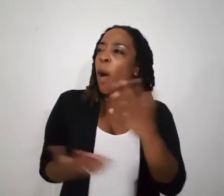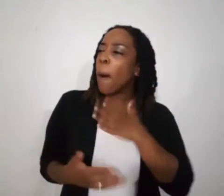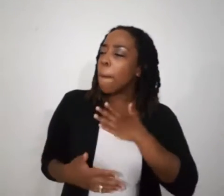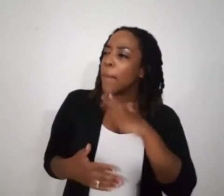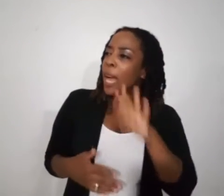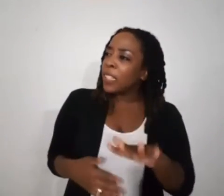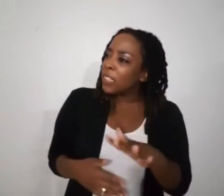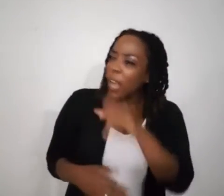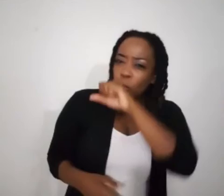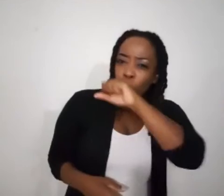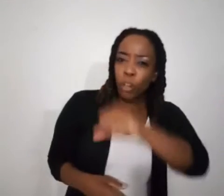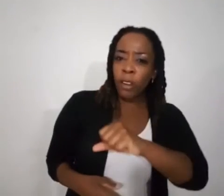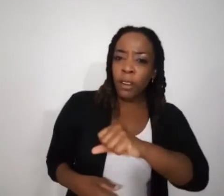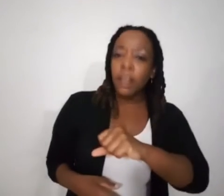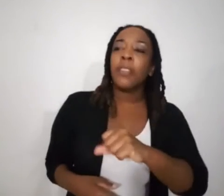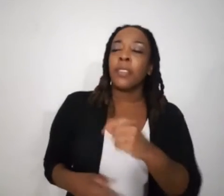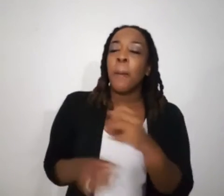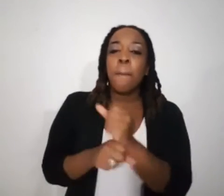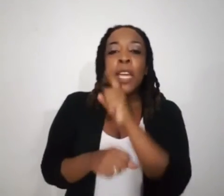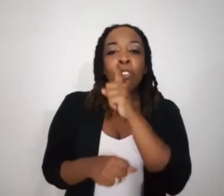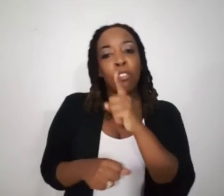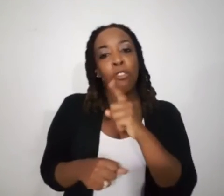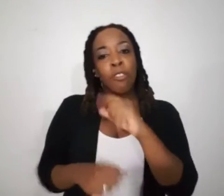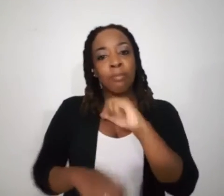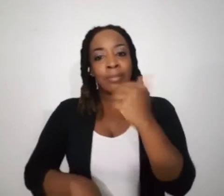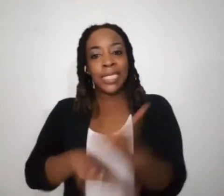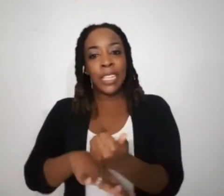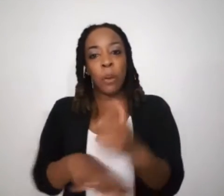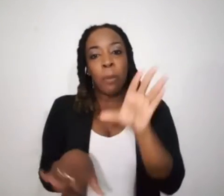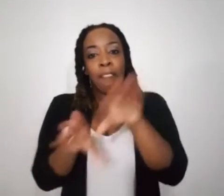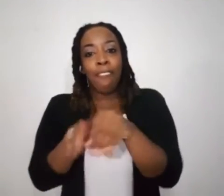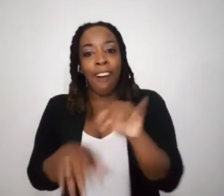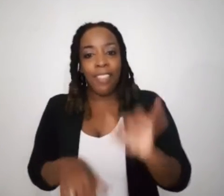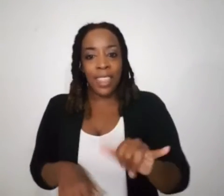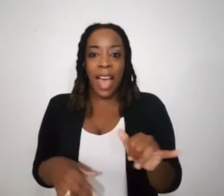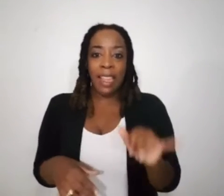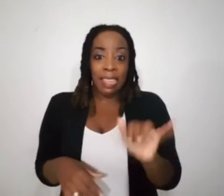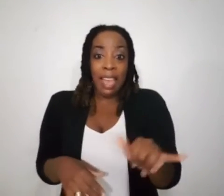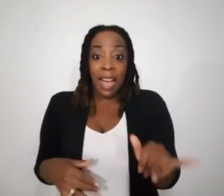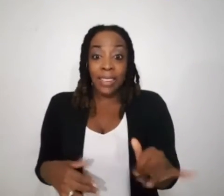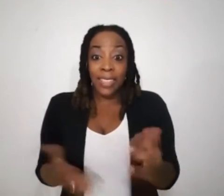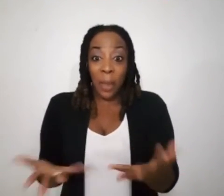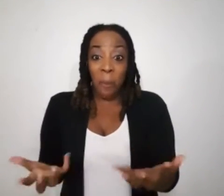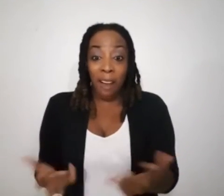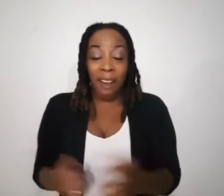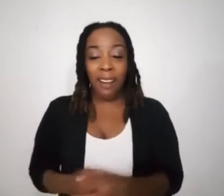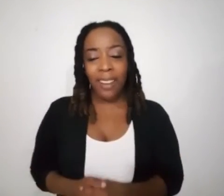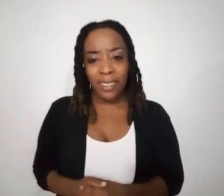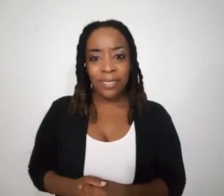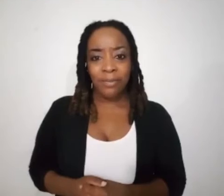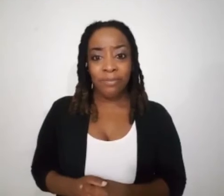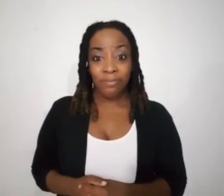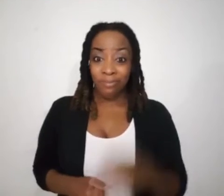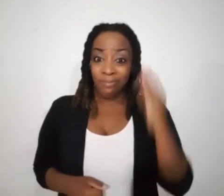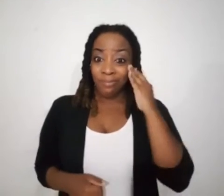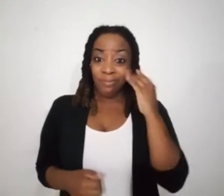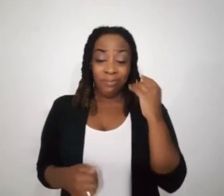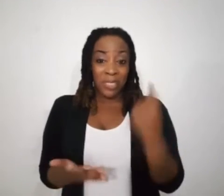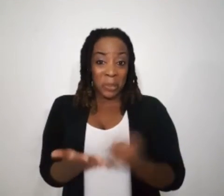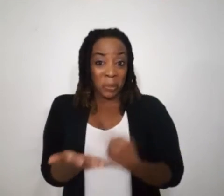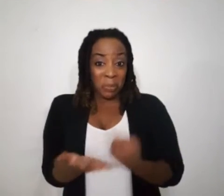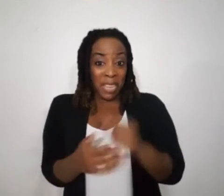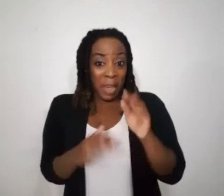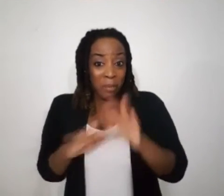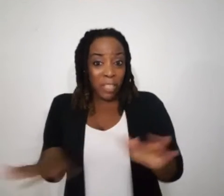of that. That's what they want. This is why children sometimes act out, Sometimes children act out